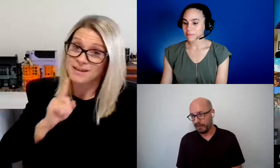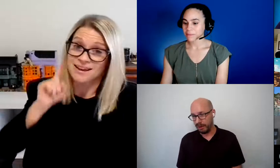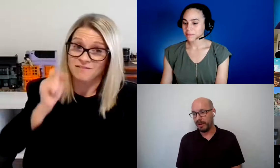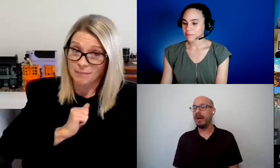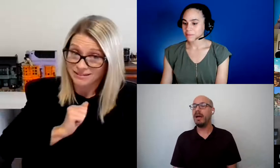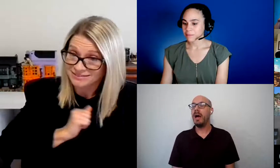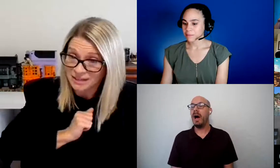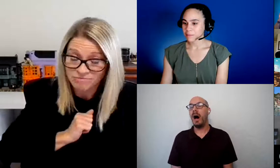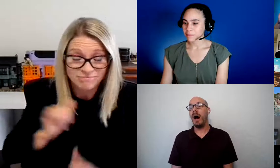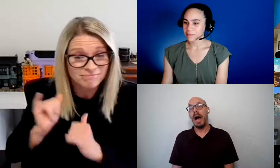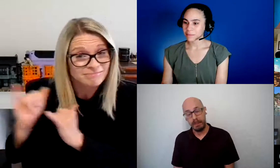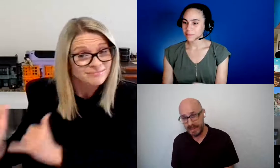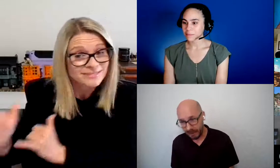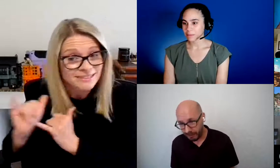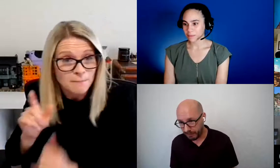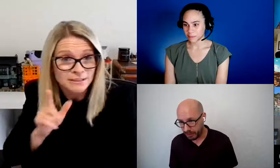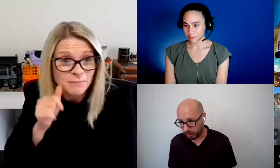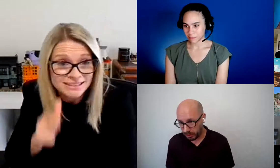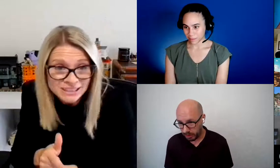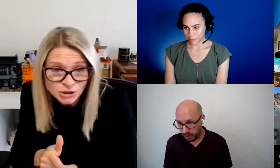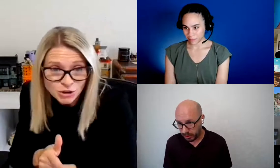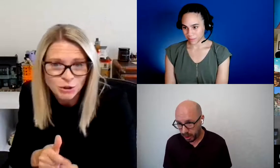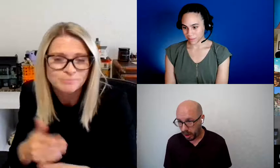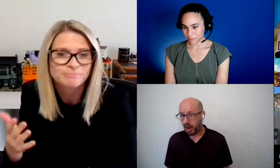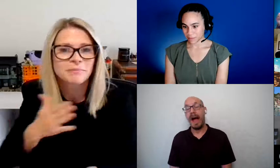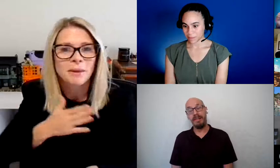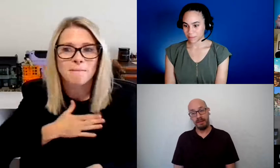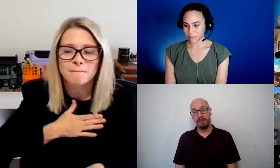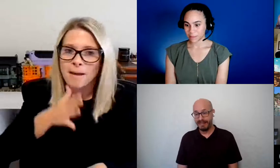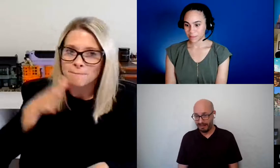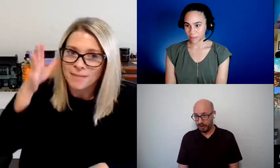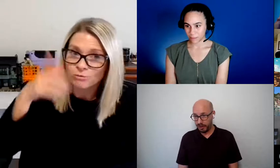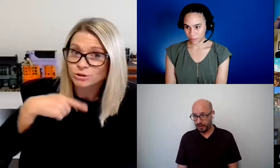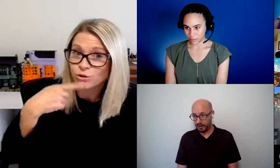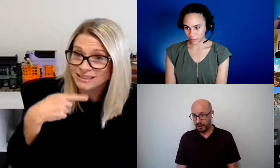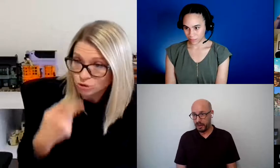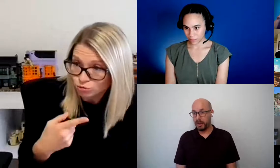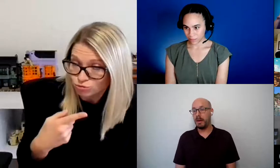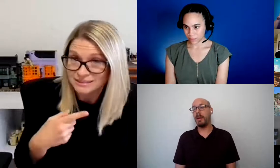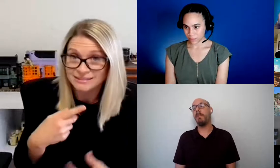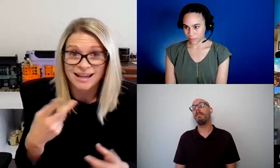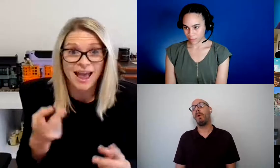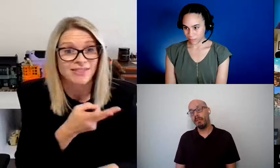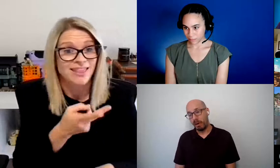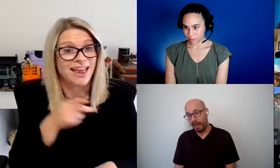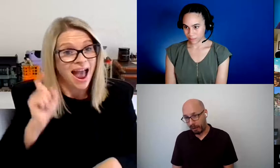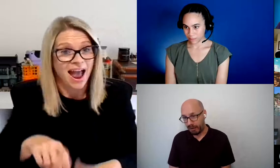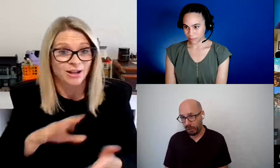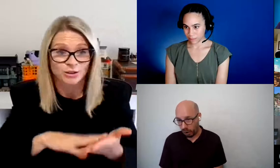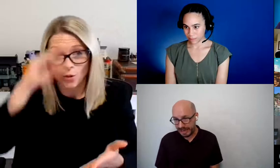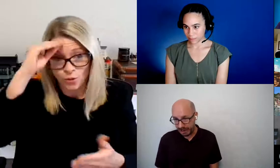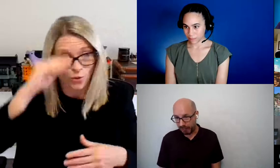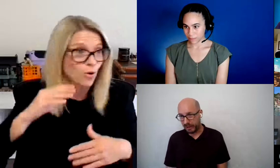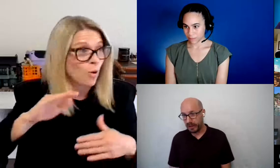I came here. I am a deaf individual, as is my sister. Both of our parents are hearing,